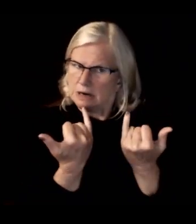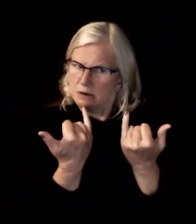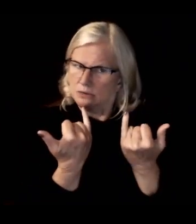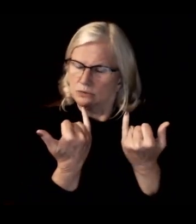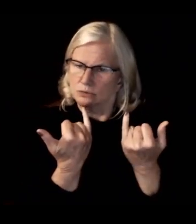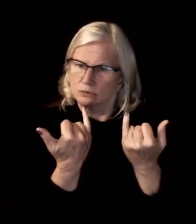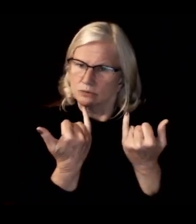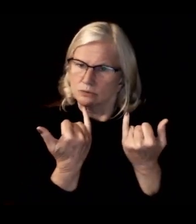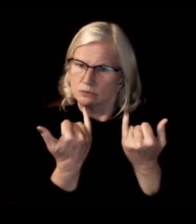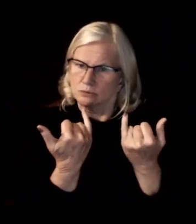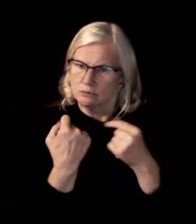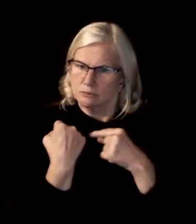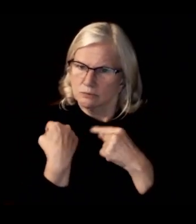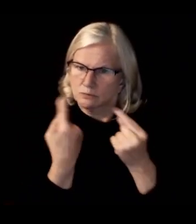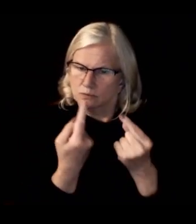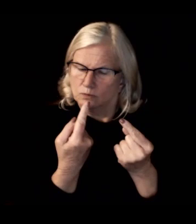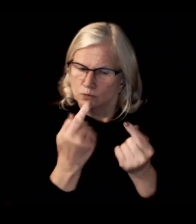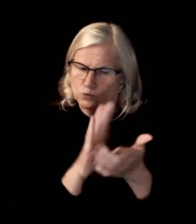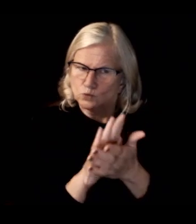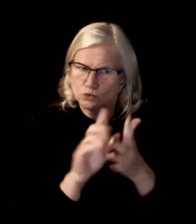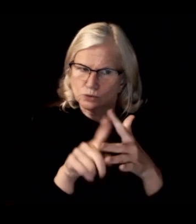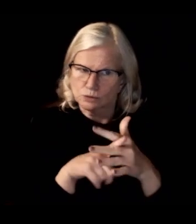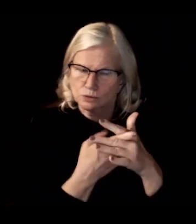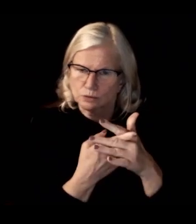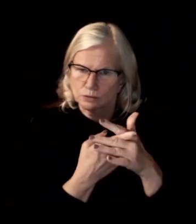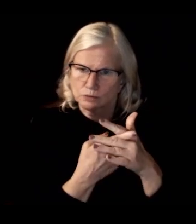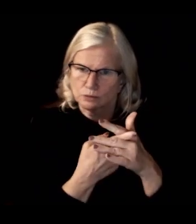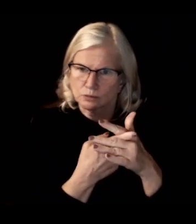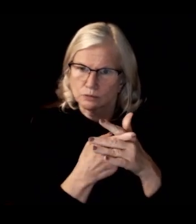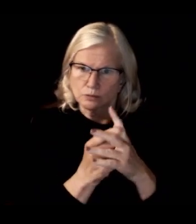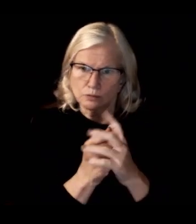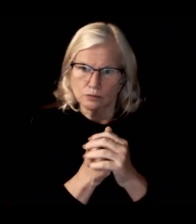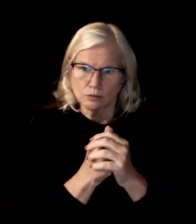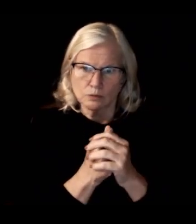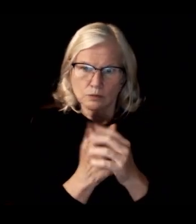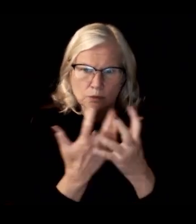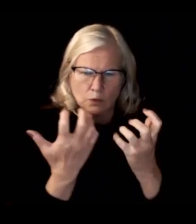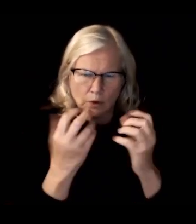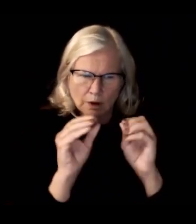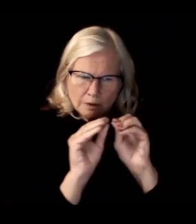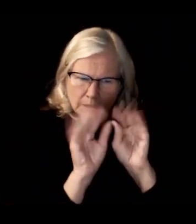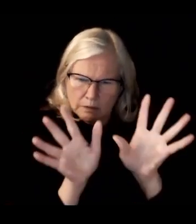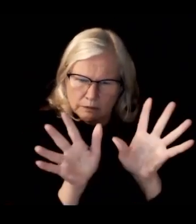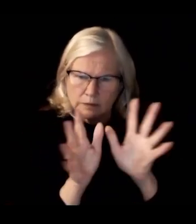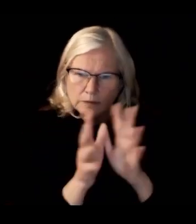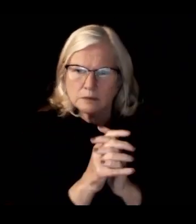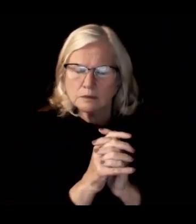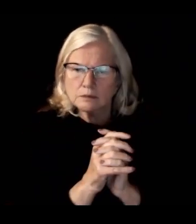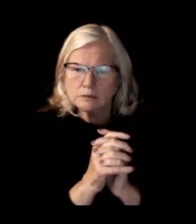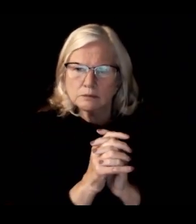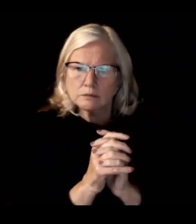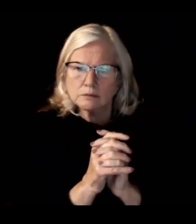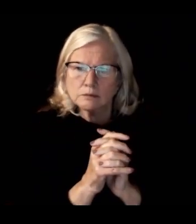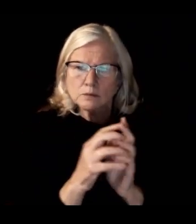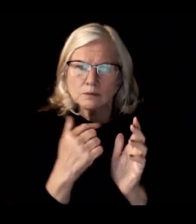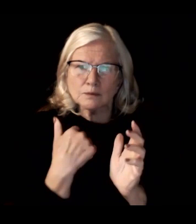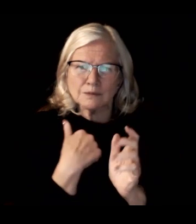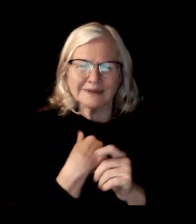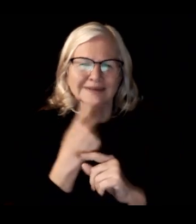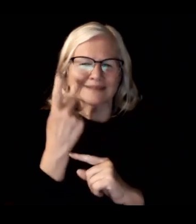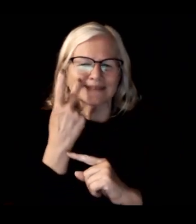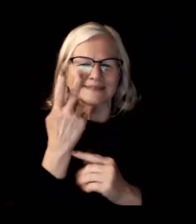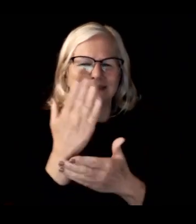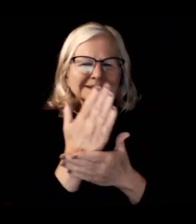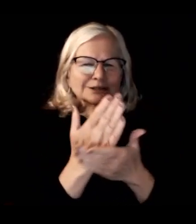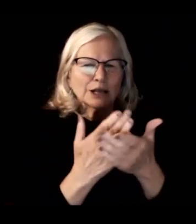school. So just to be clear, we saw some delays or moves to distance learning before the school year even